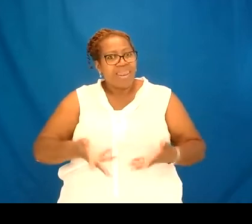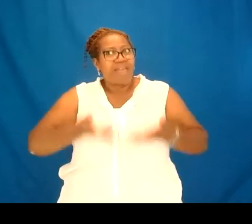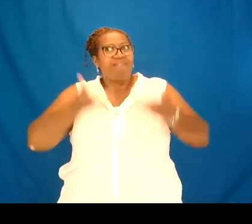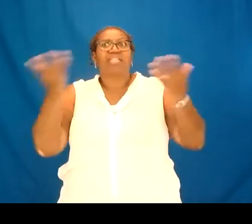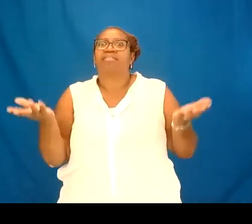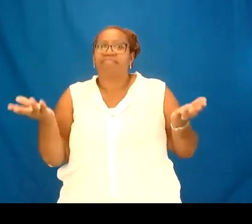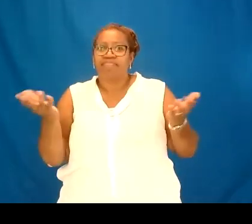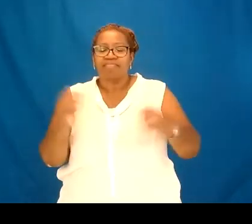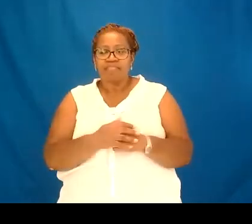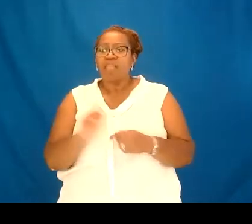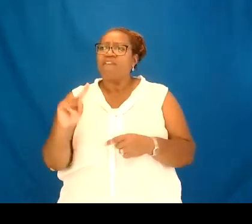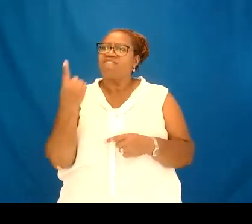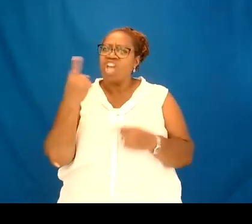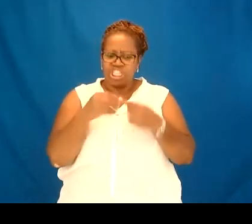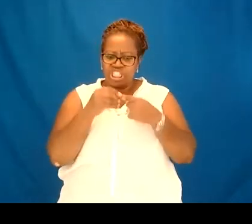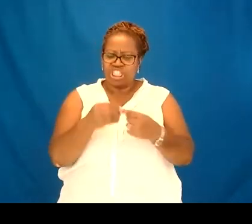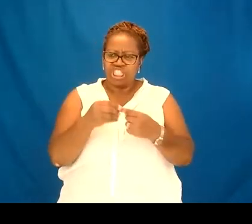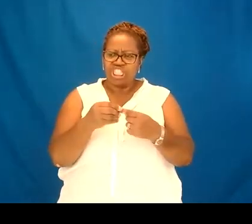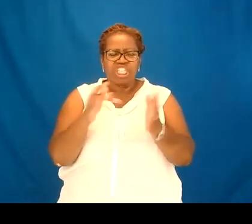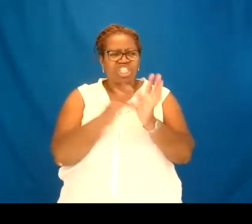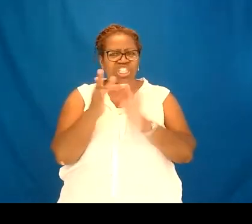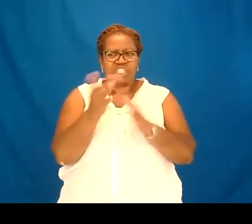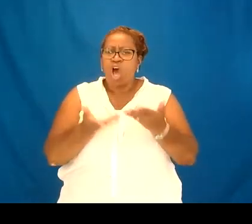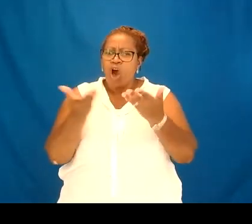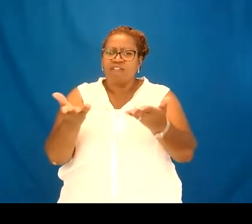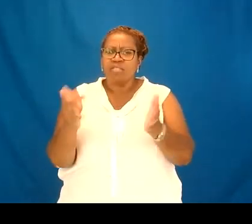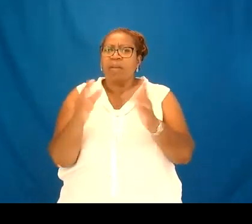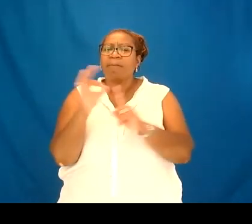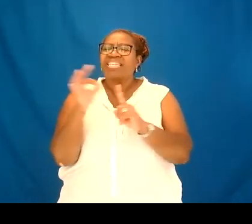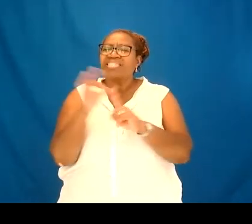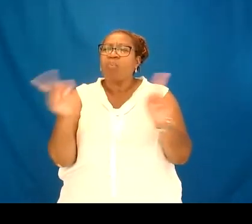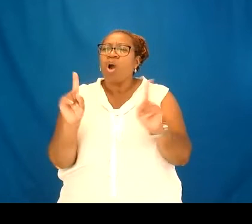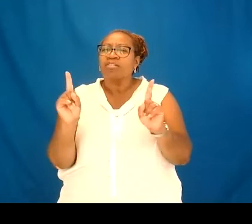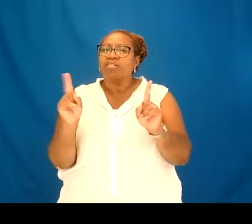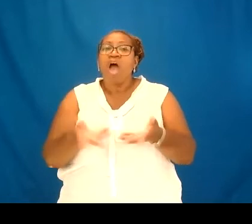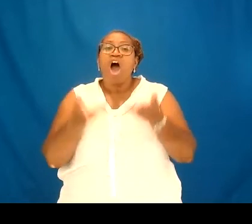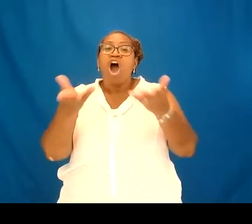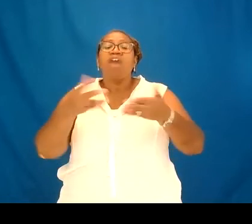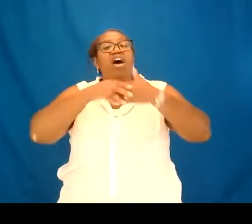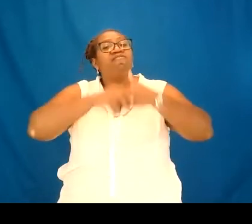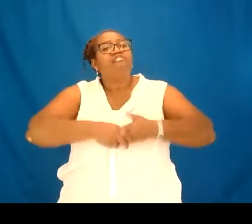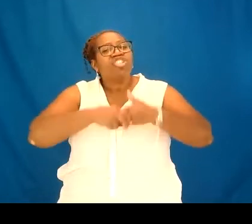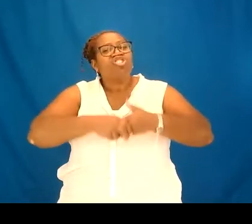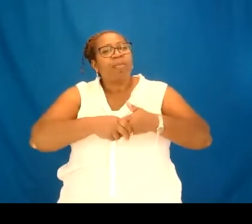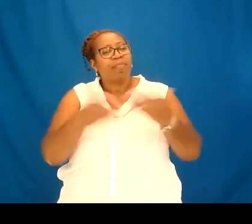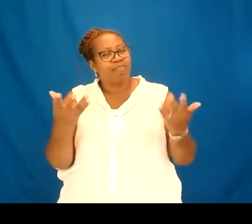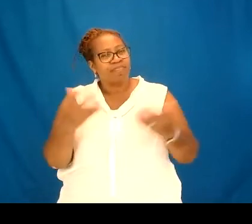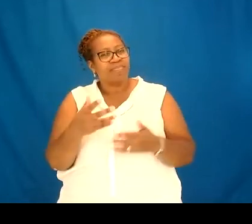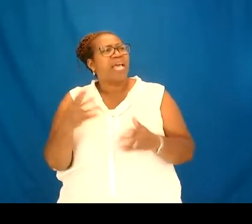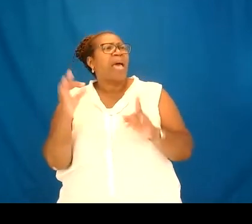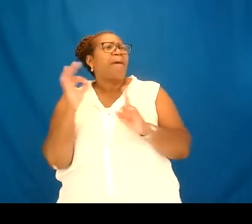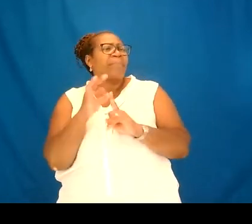Jesus offers Peter to lift him up is friendship. Peter, who doesn't exactly know how to be a true